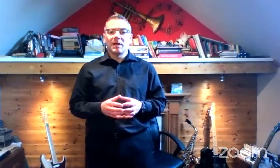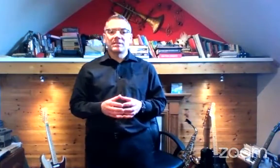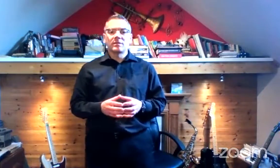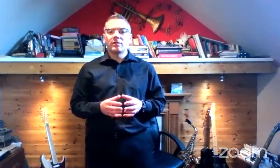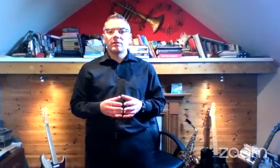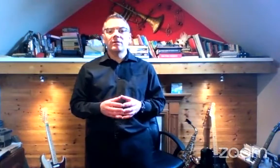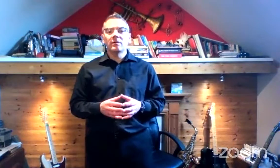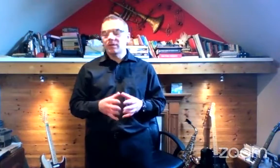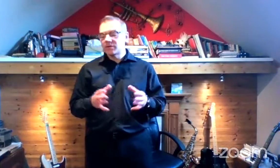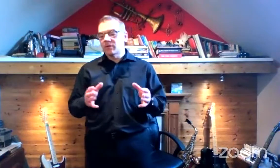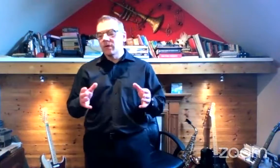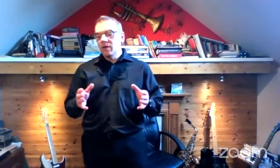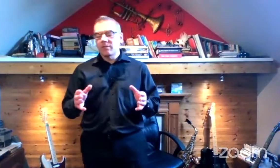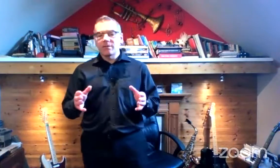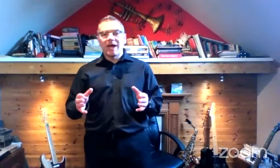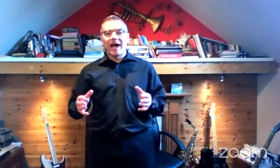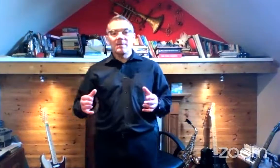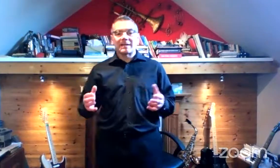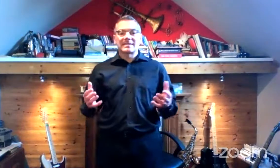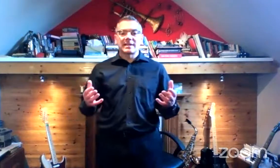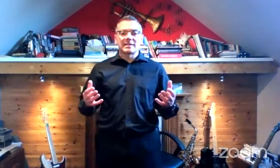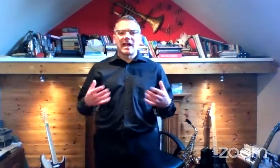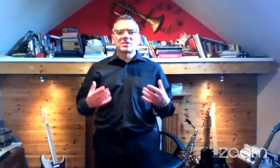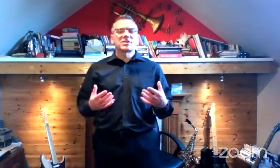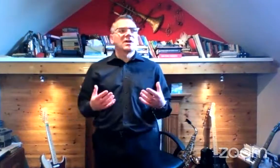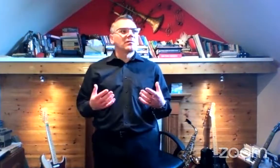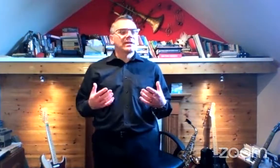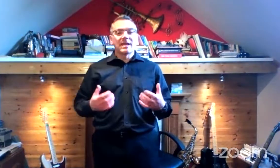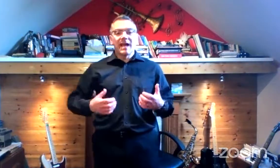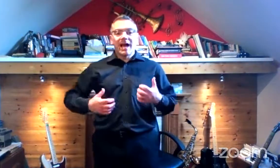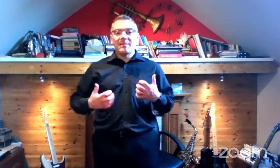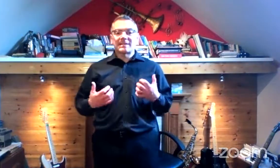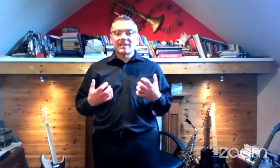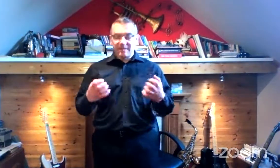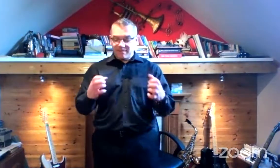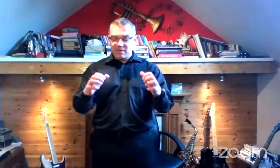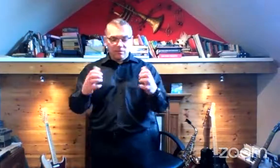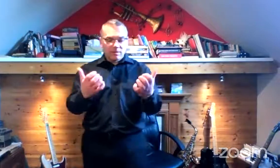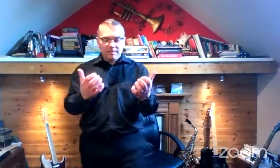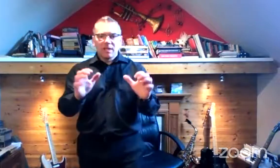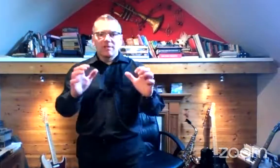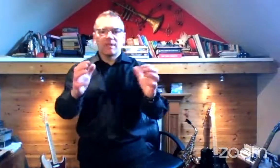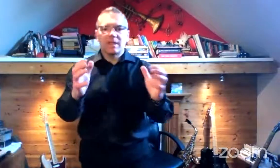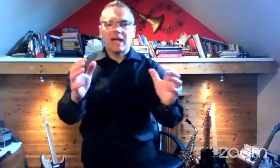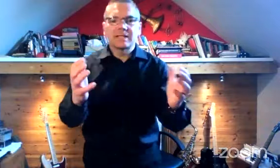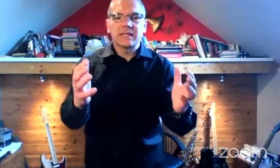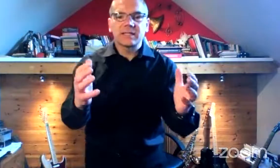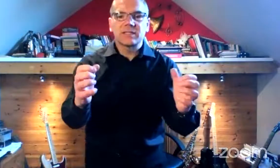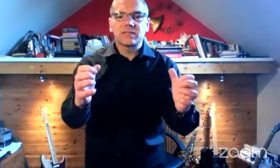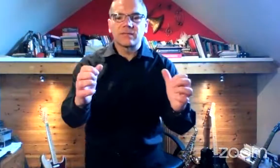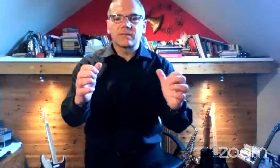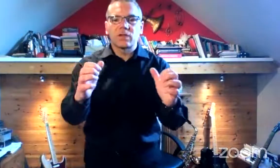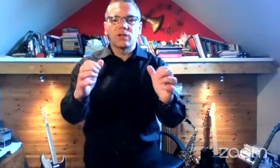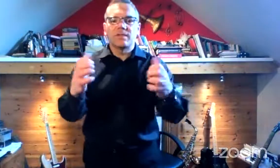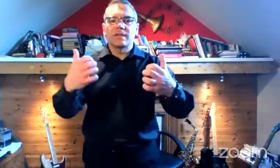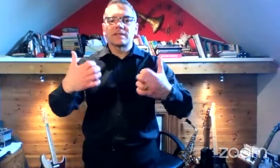my door. So we've got, I'm excited. I just can't wait. I'm excited. If you get your hands like this and sort of curl your fingers